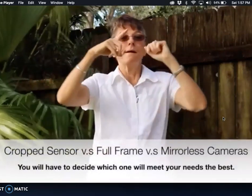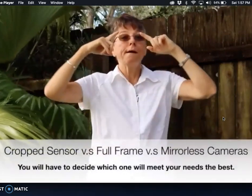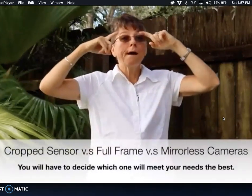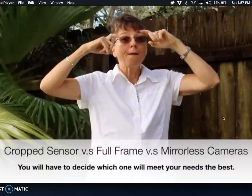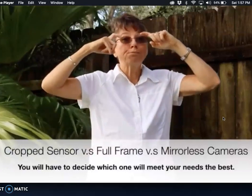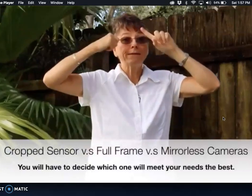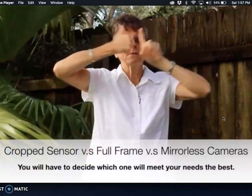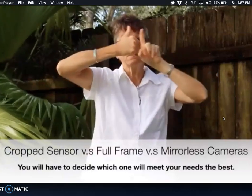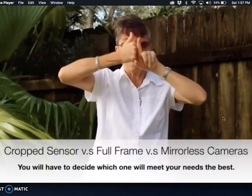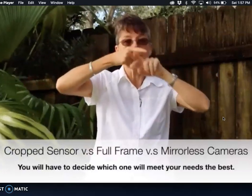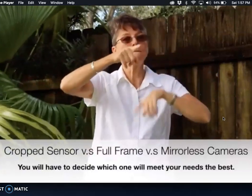stuff on there.